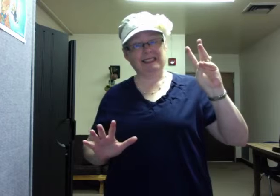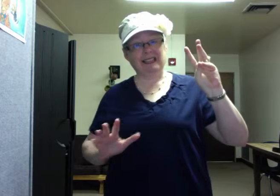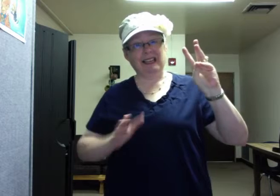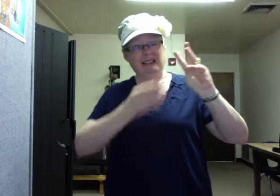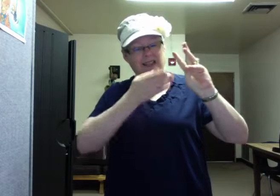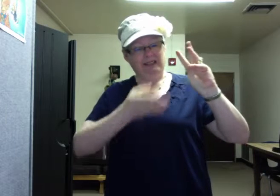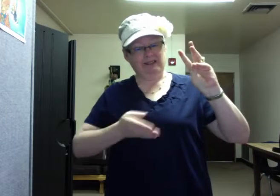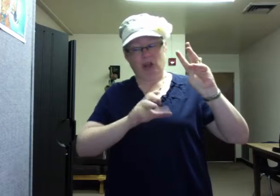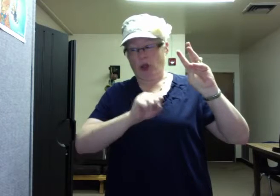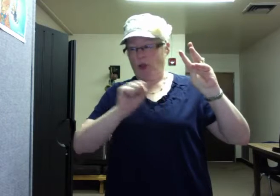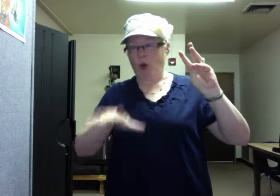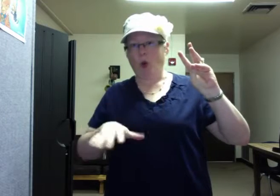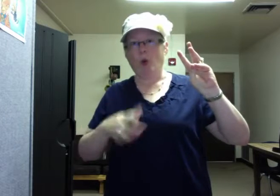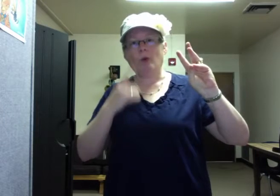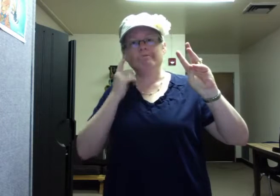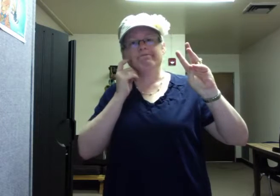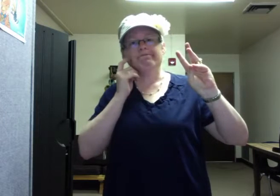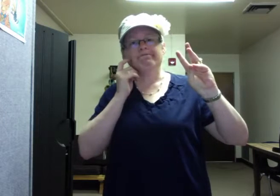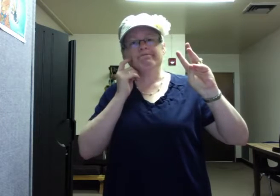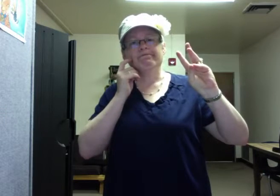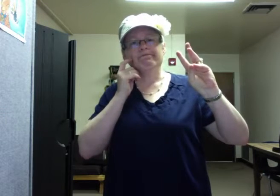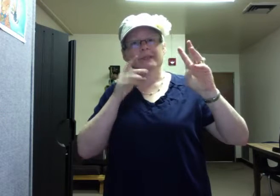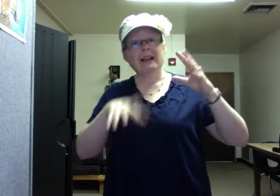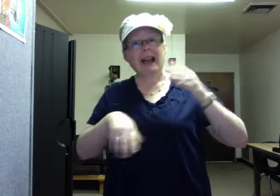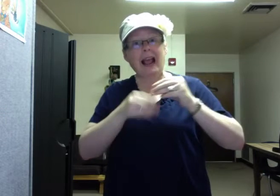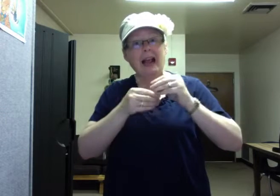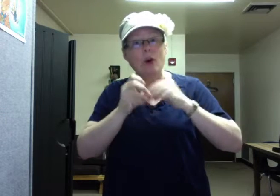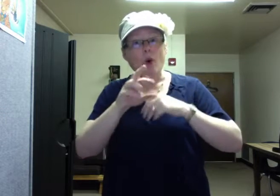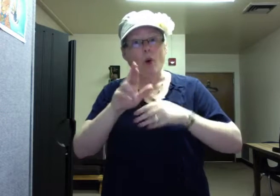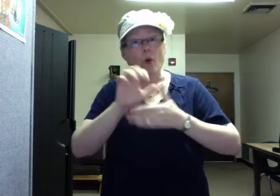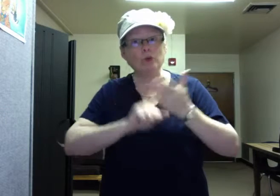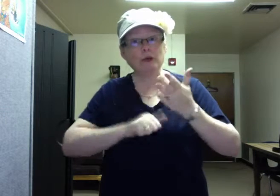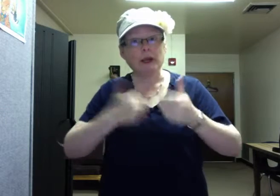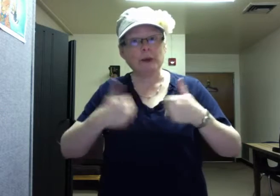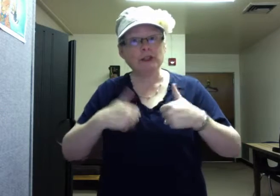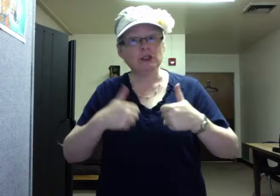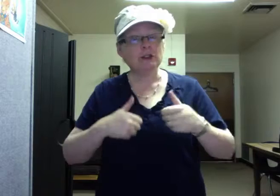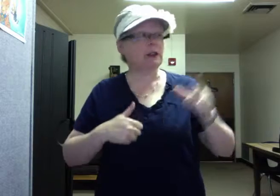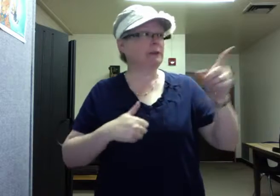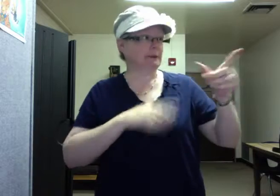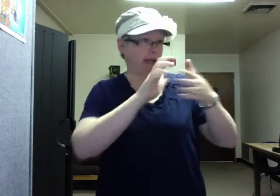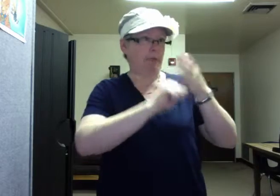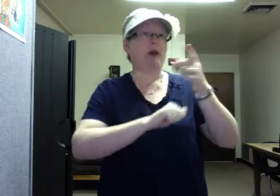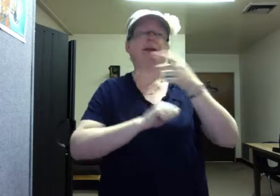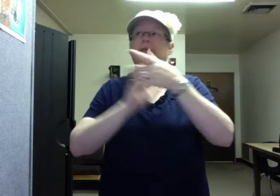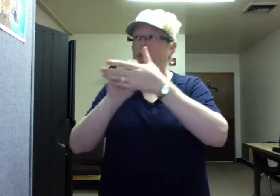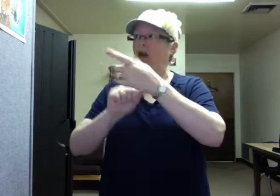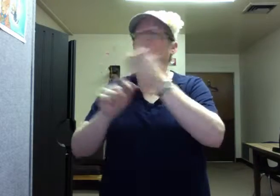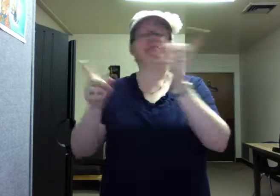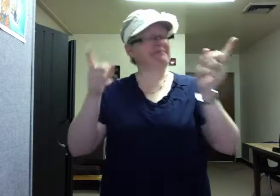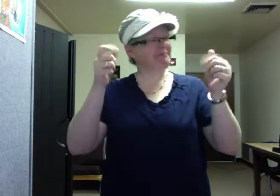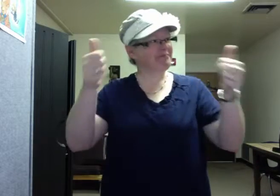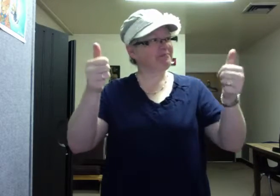away. So is she adding them or taking them away? Taking them away. Taking them away. Good. So should we add or should